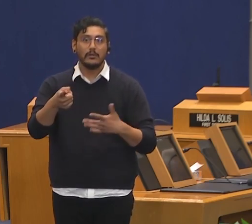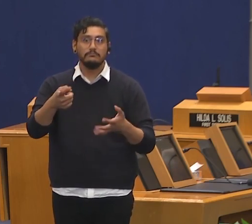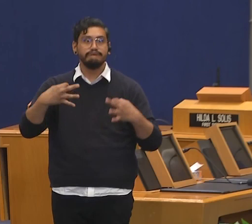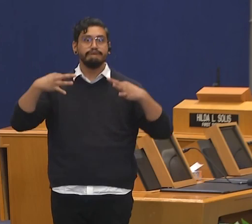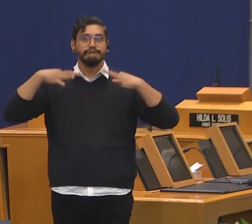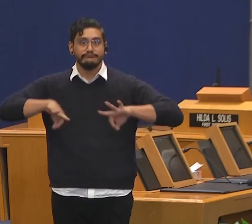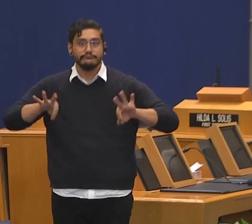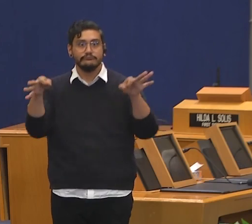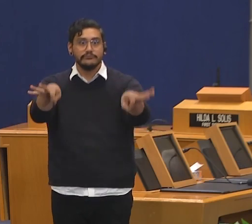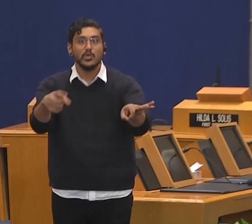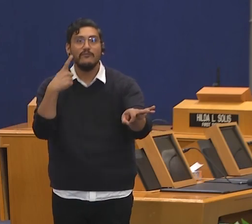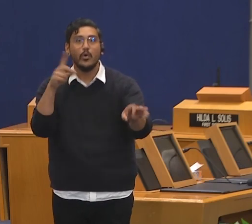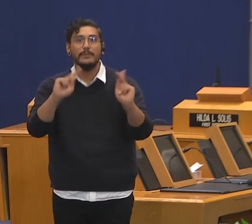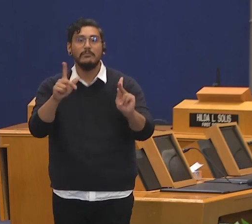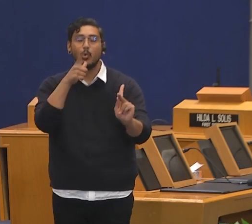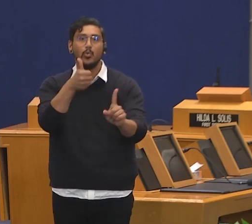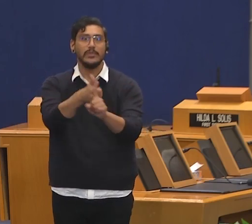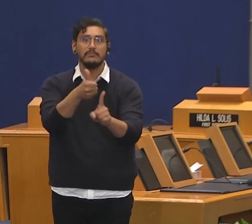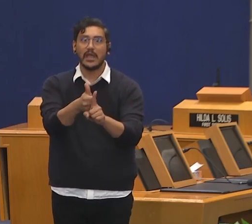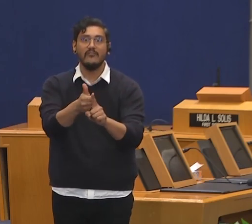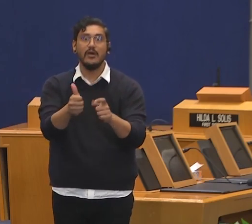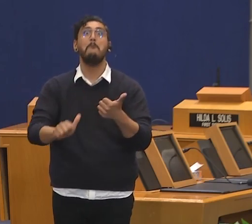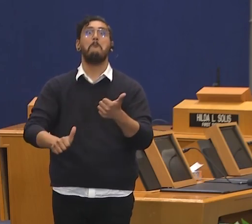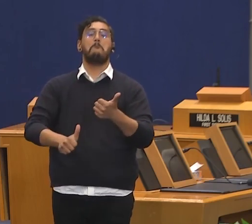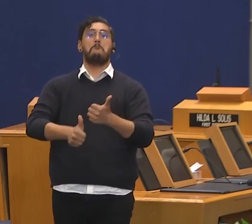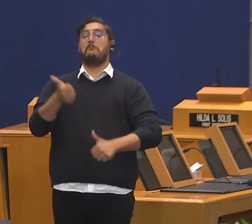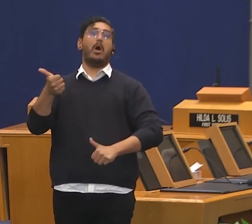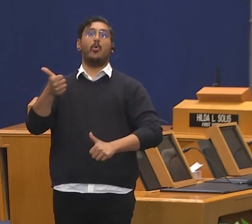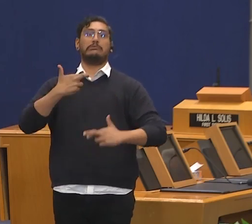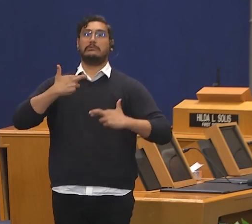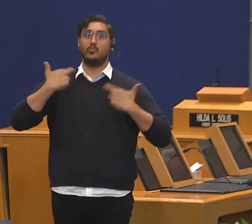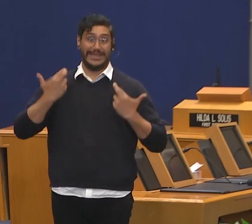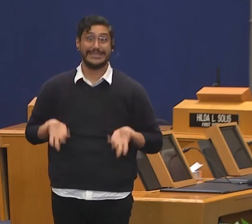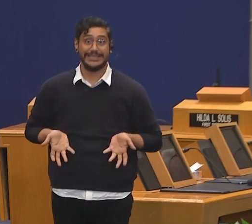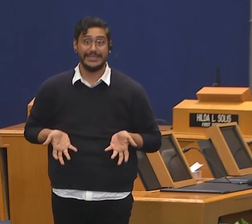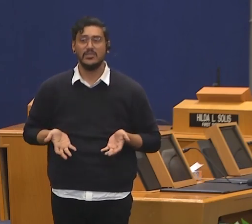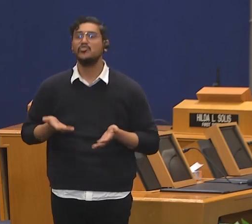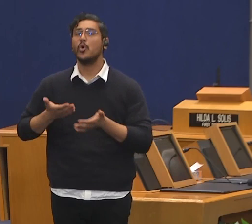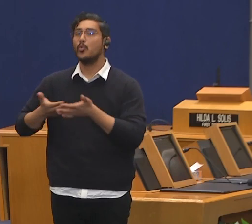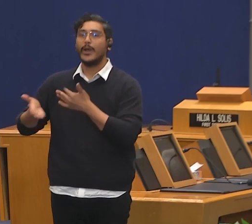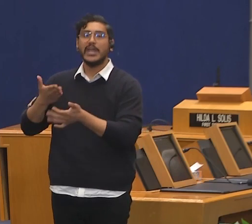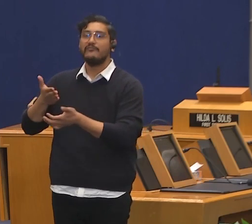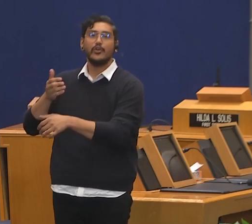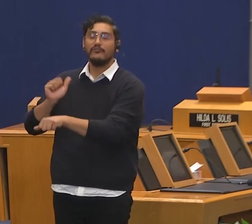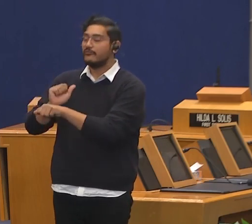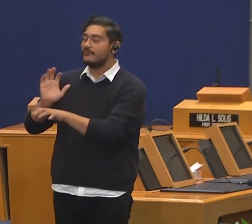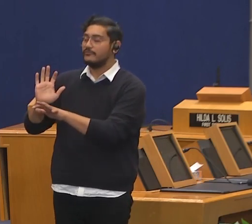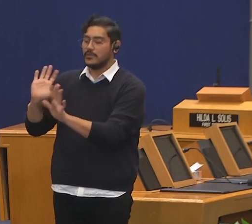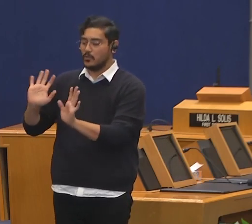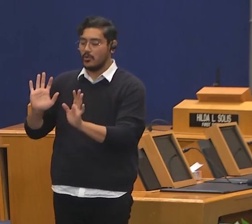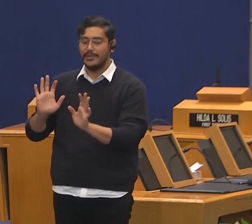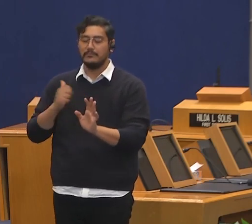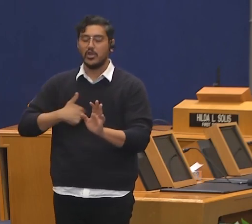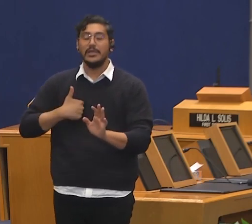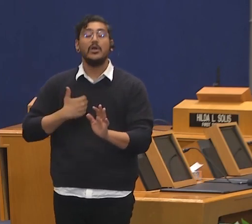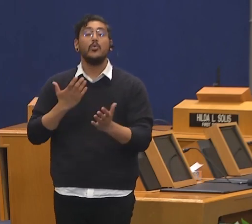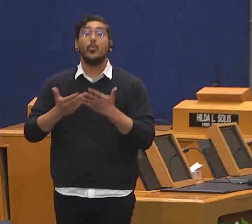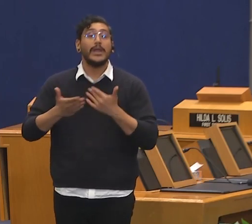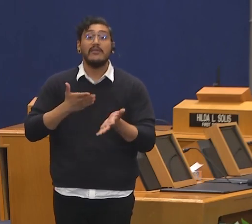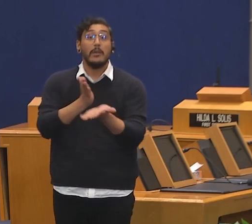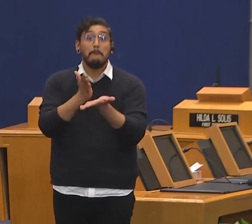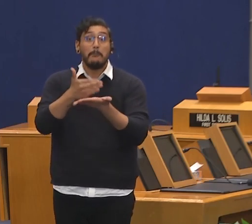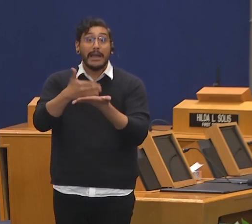most vulnerable. And so we are cognizant of the fact that when we look at whatever furloughs, not furloughs, but budget cuts we make, we